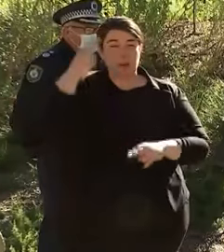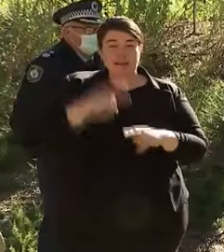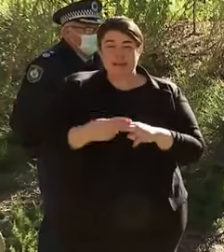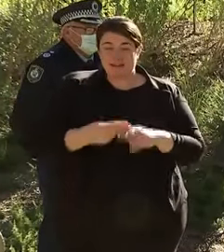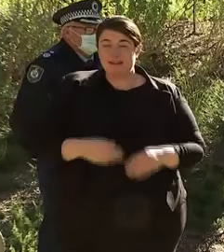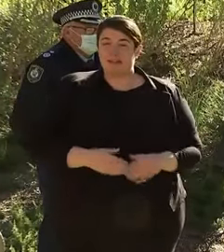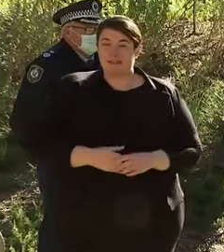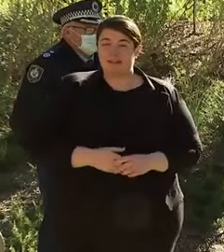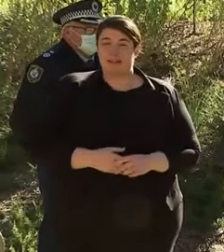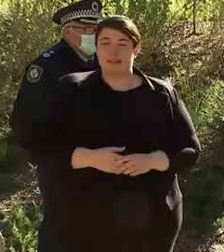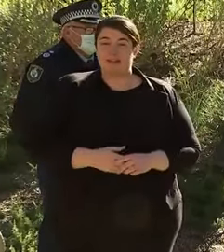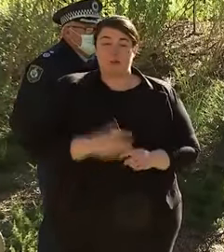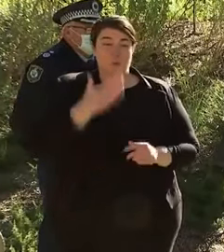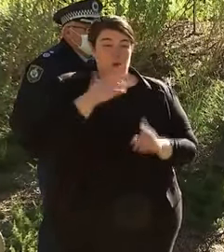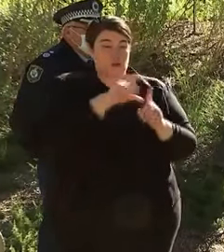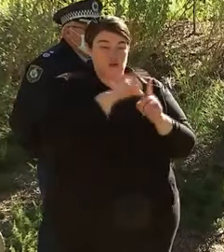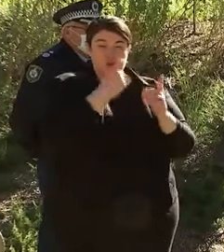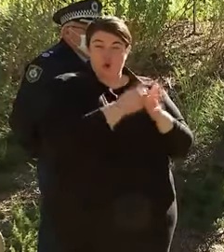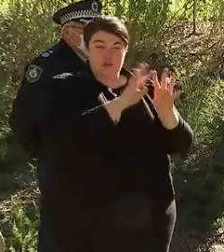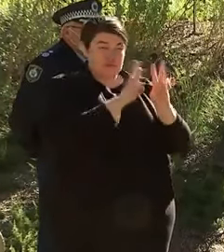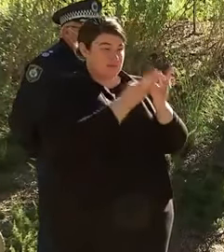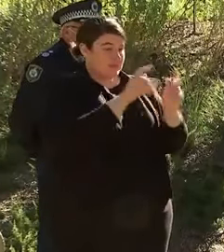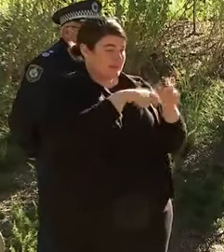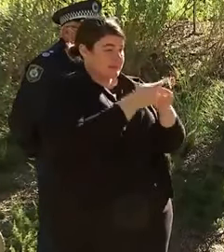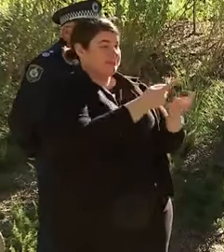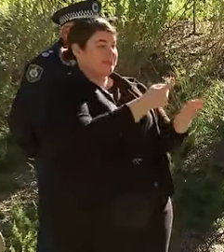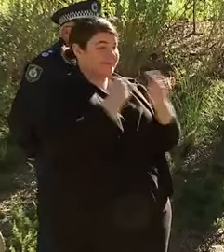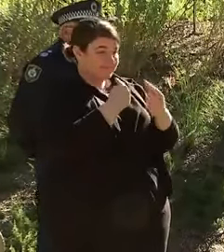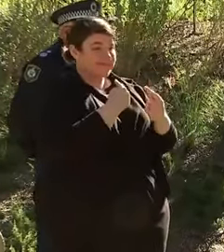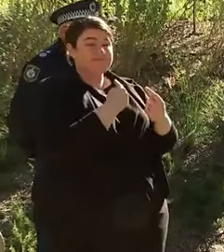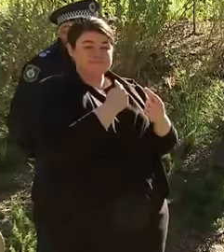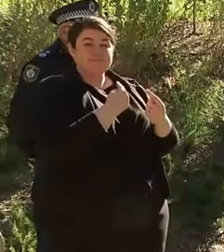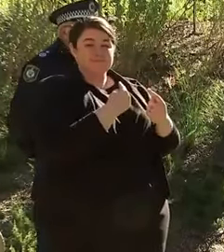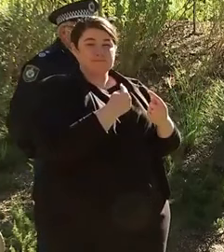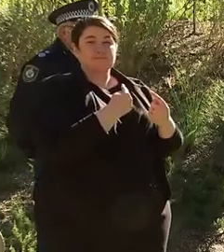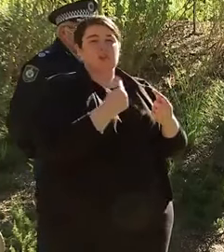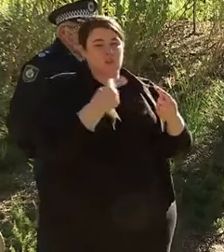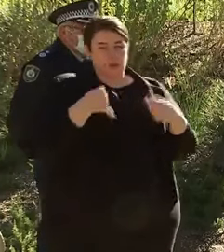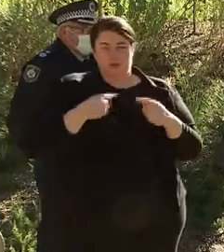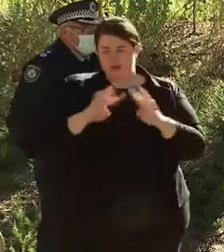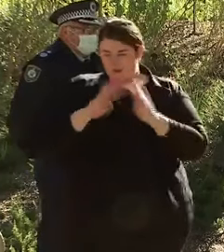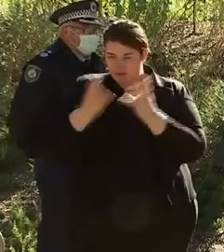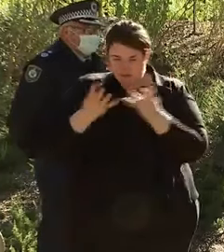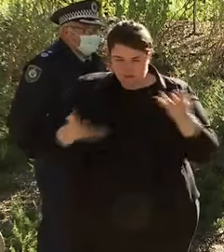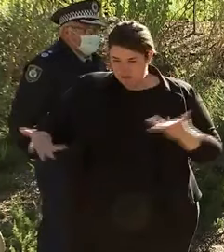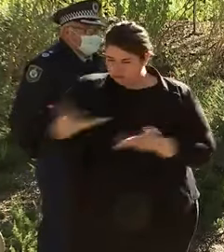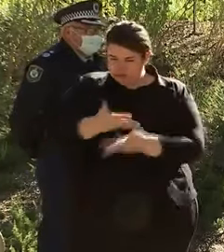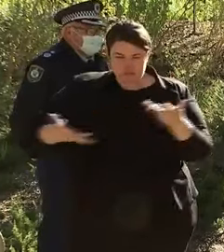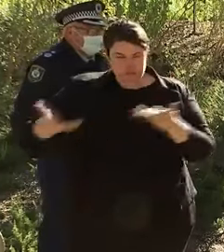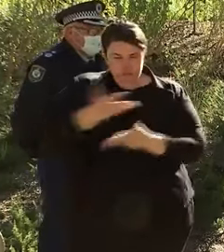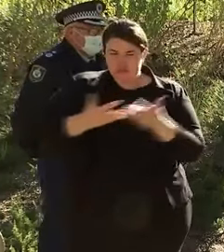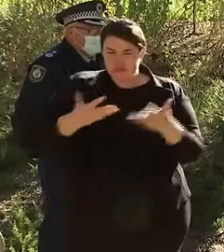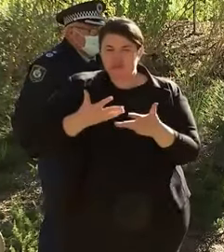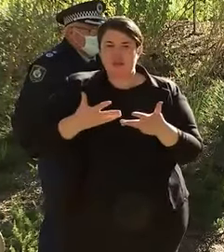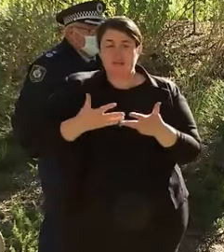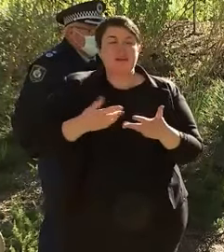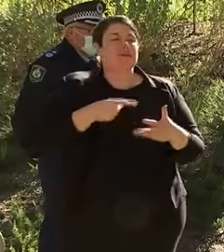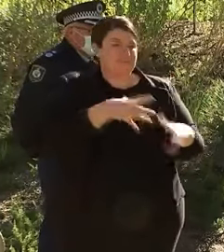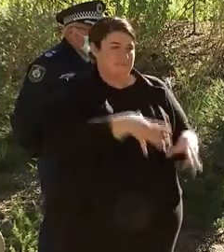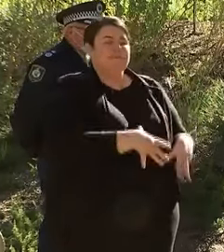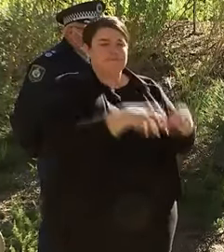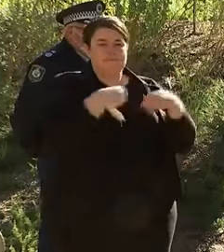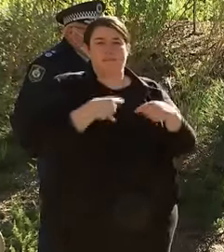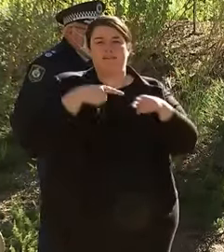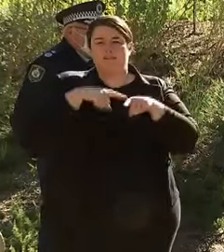as Dr. Chan and the experts indicated concern, that we got together our crisis cabinet and adopted in full the